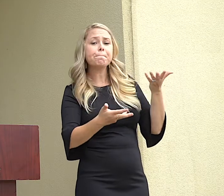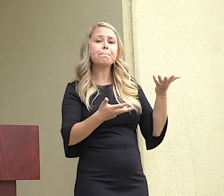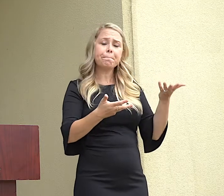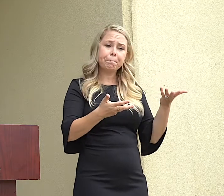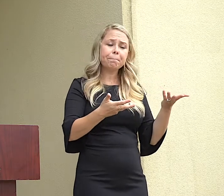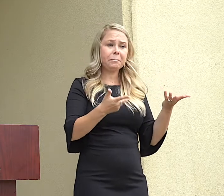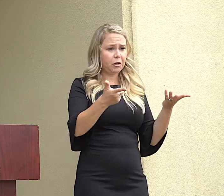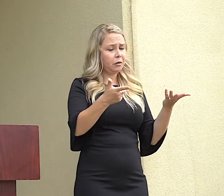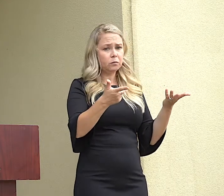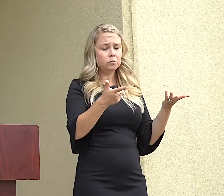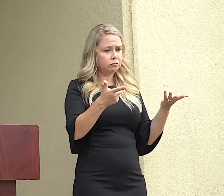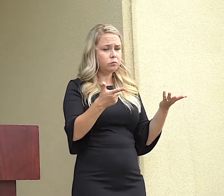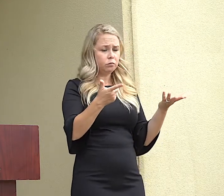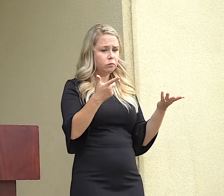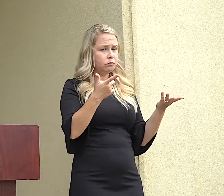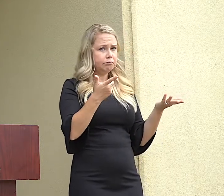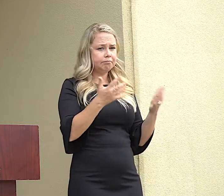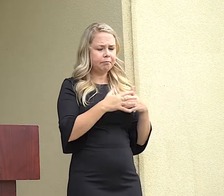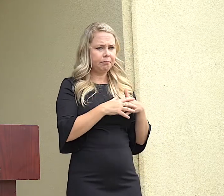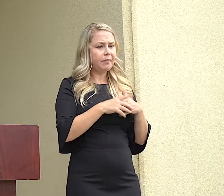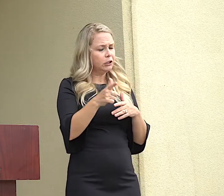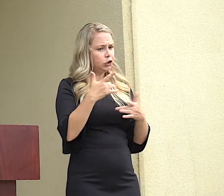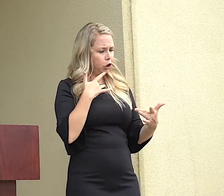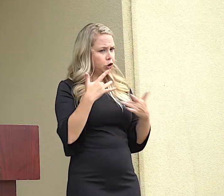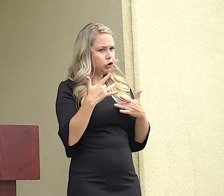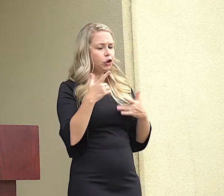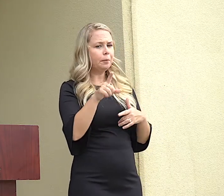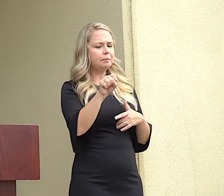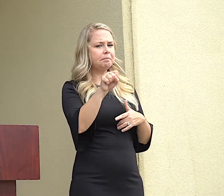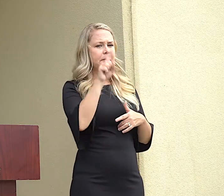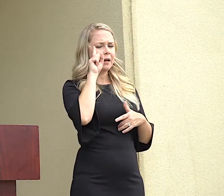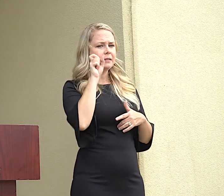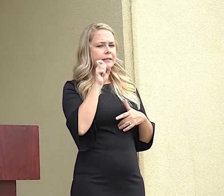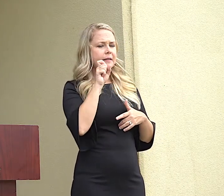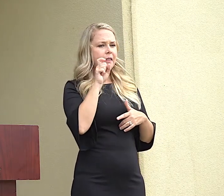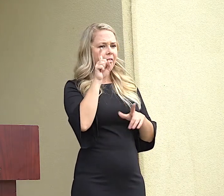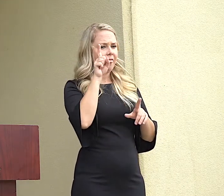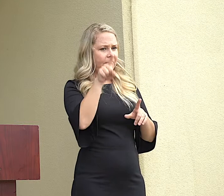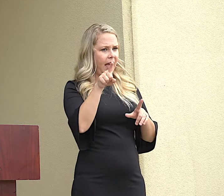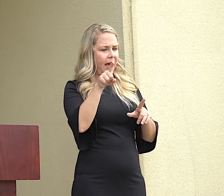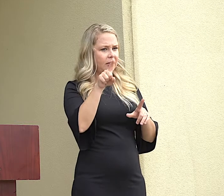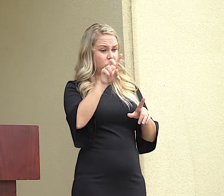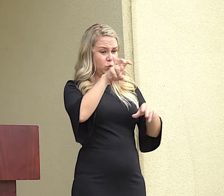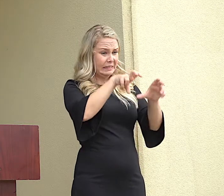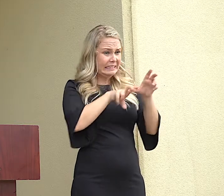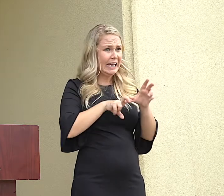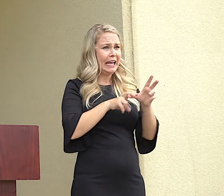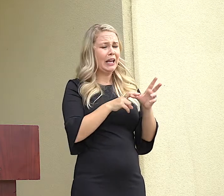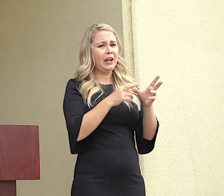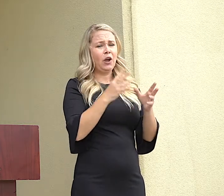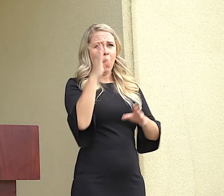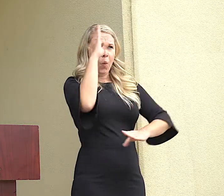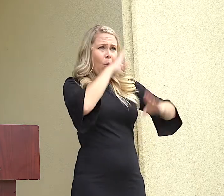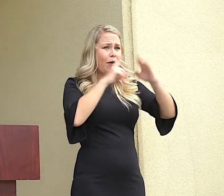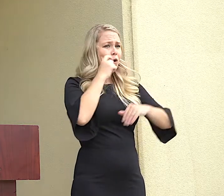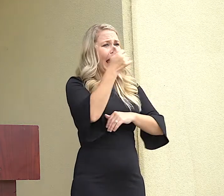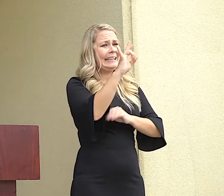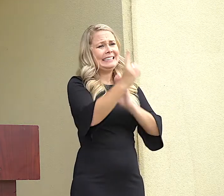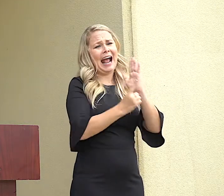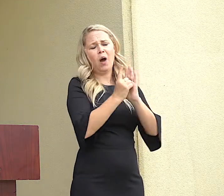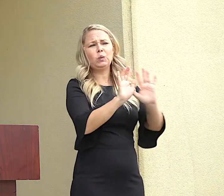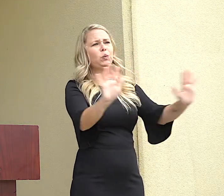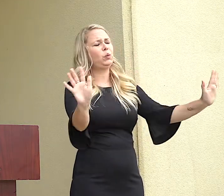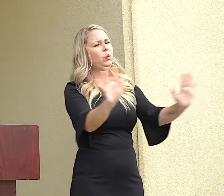well, and that is still a concern, because the reality is that alone, to sit home and worry about it for 18 hours is much better. You call and we